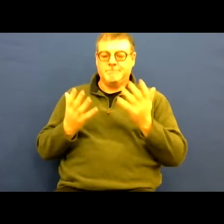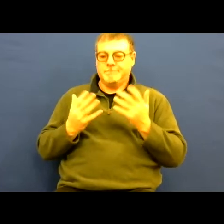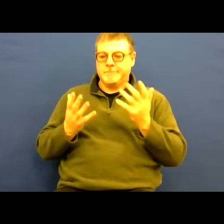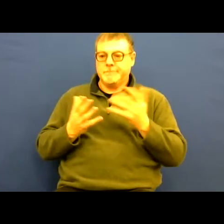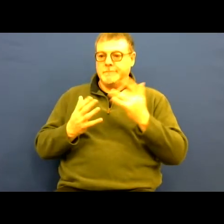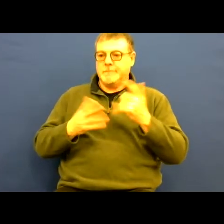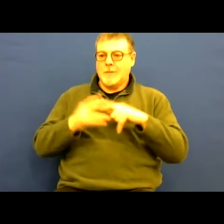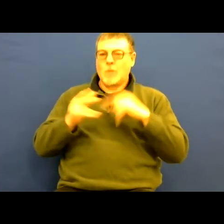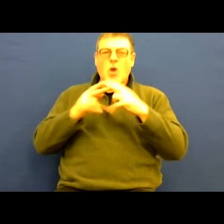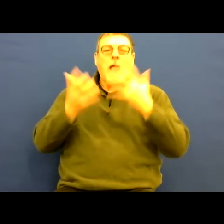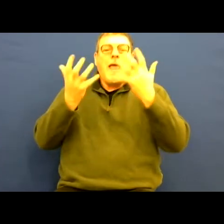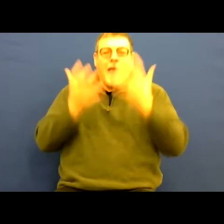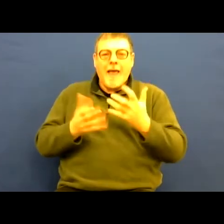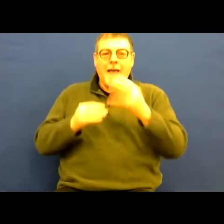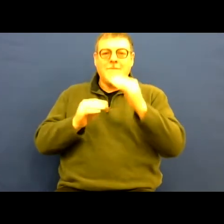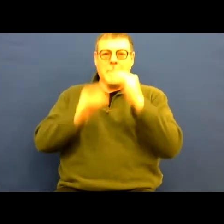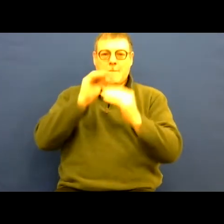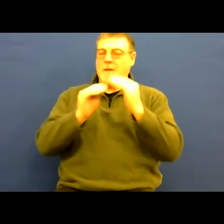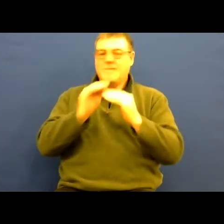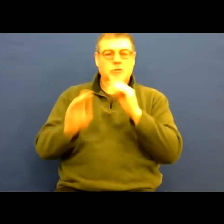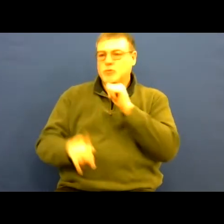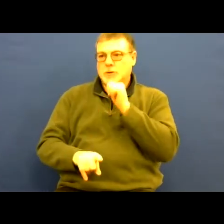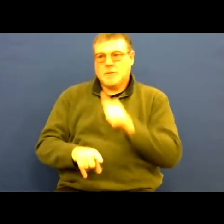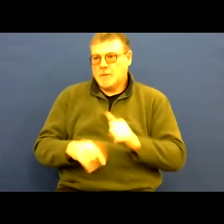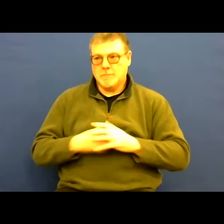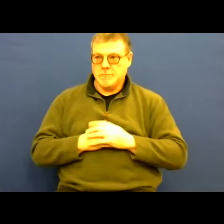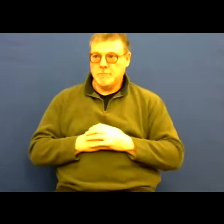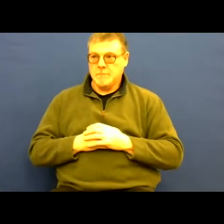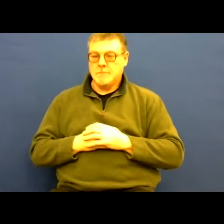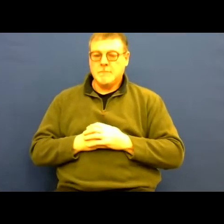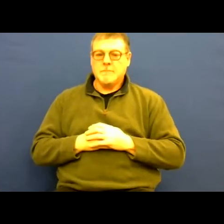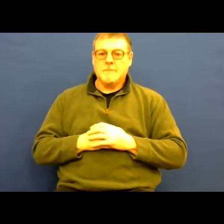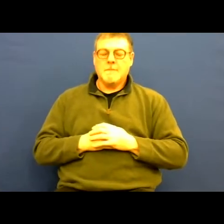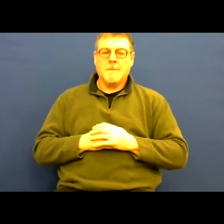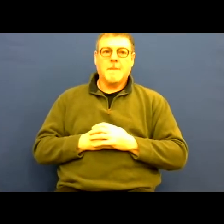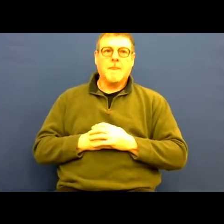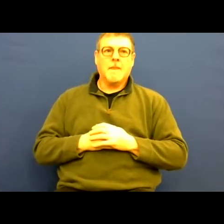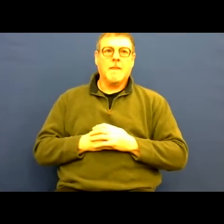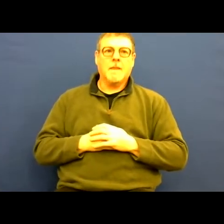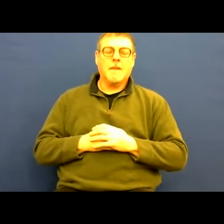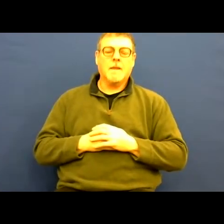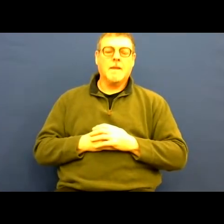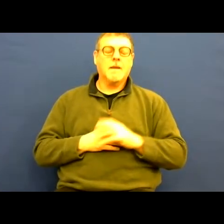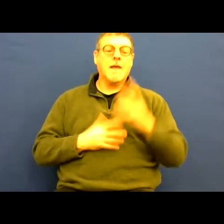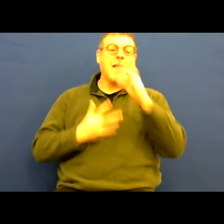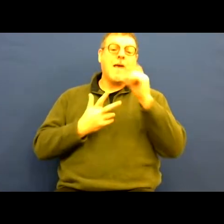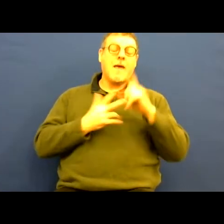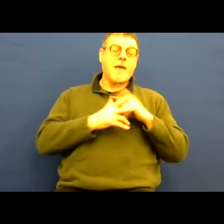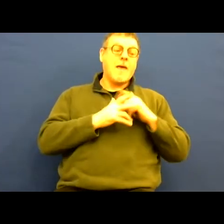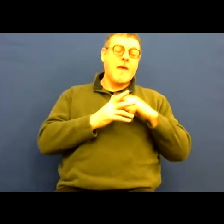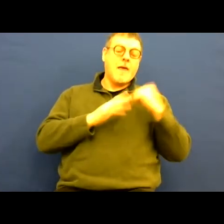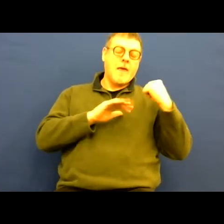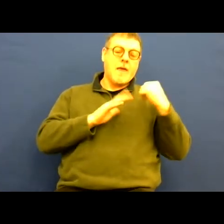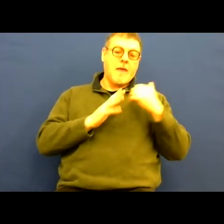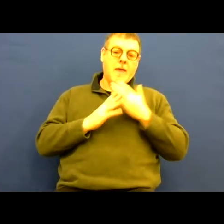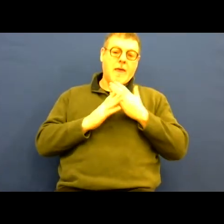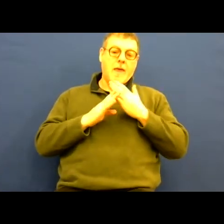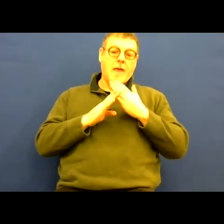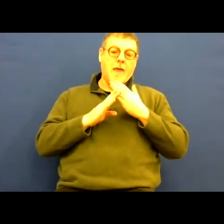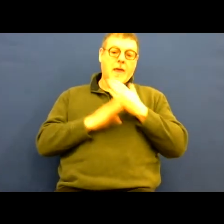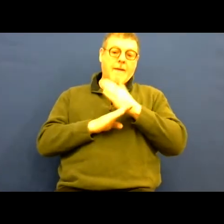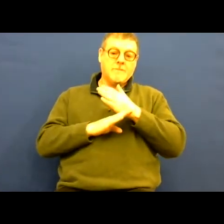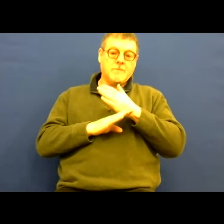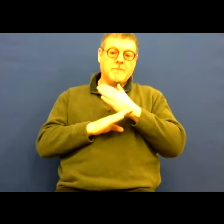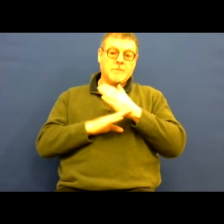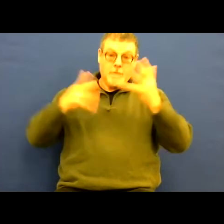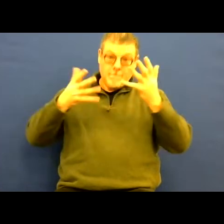what I'll call heavy manufacturing on the location. They're right, just right. it's supply and it's And after you